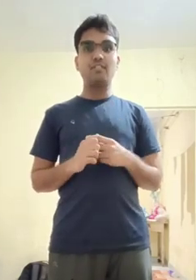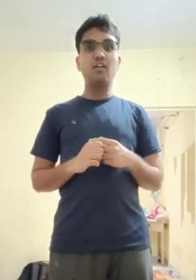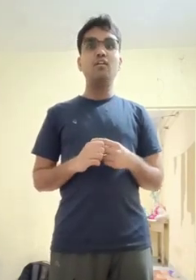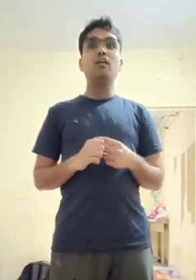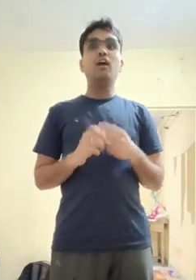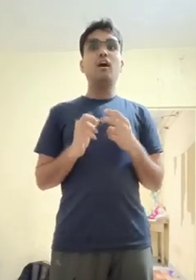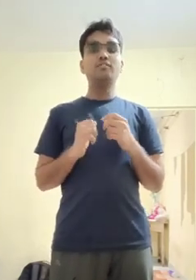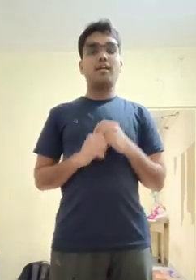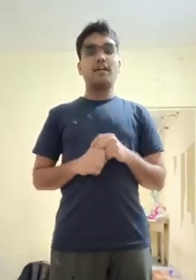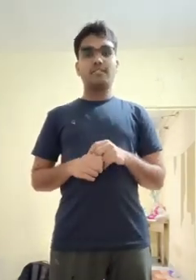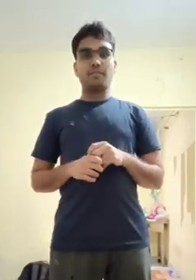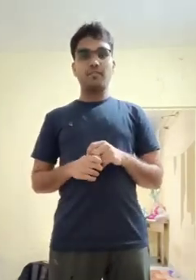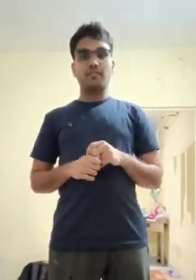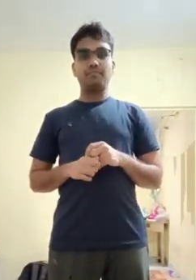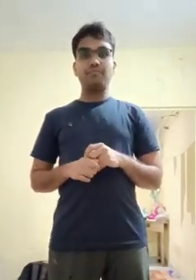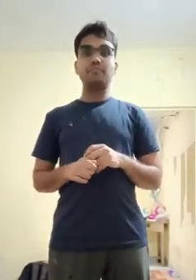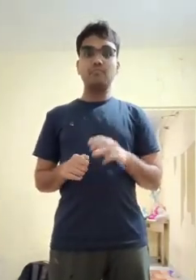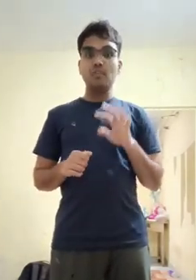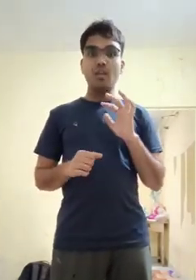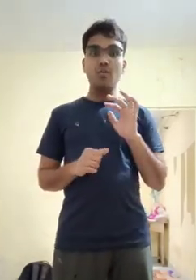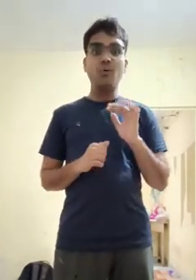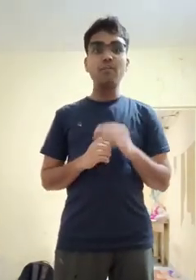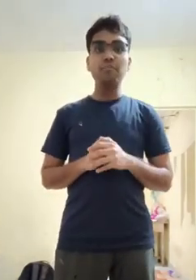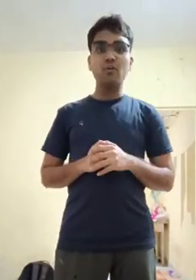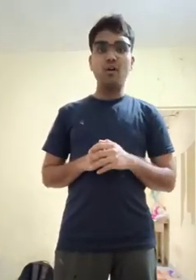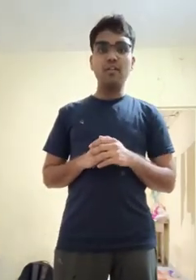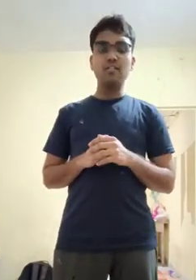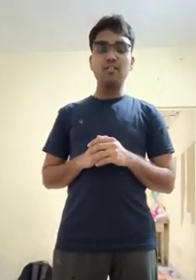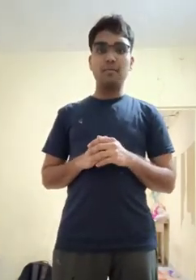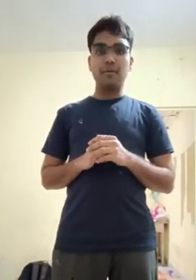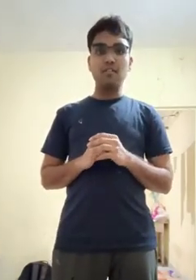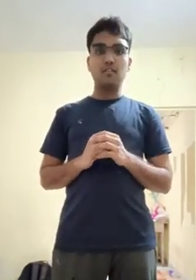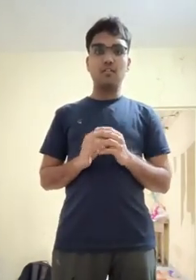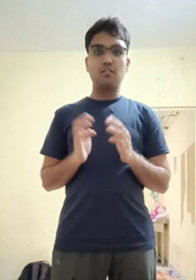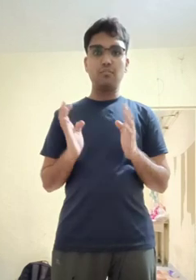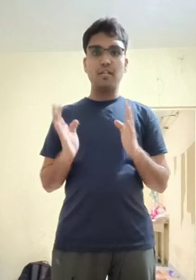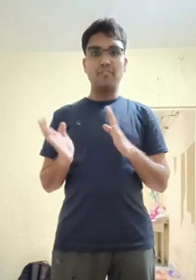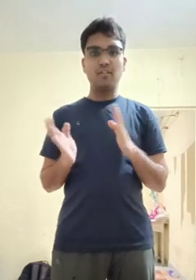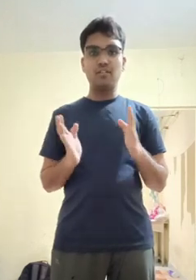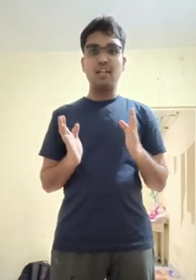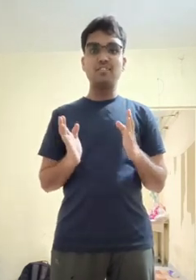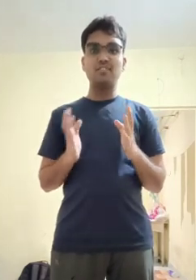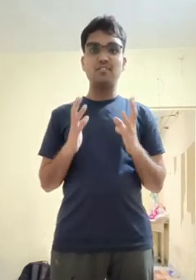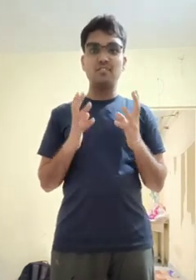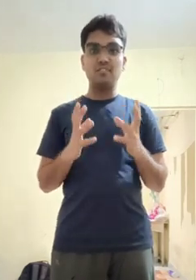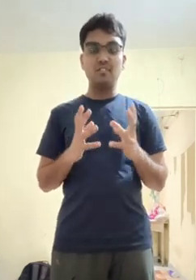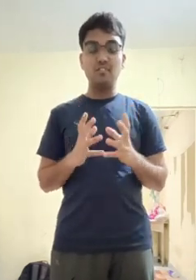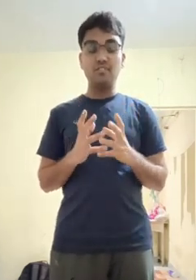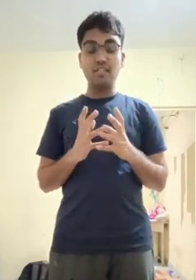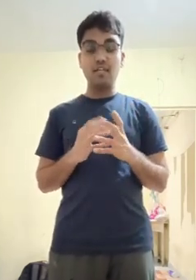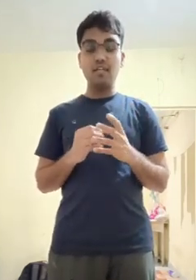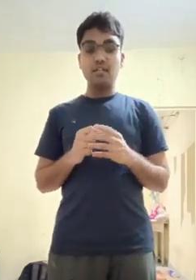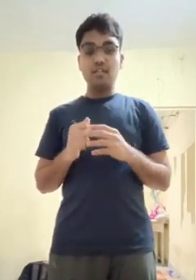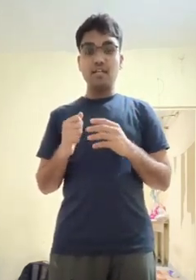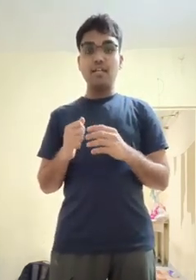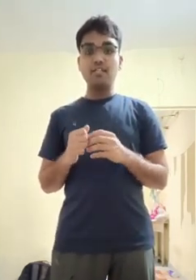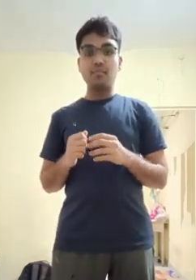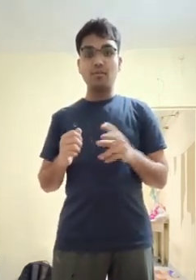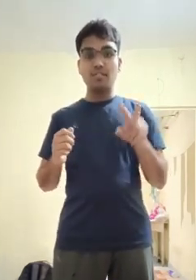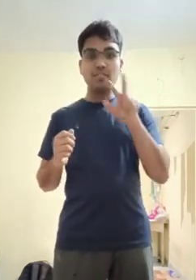the unchecked exception. What is the different let's see details about this